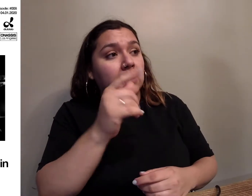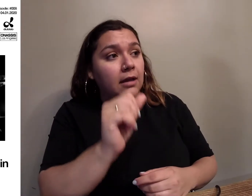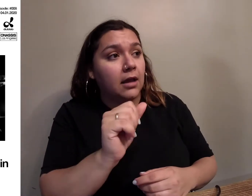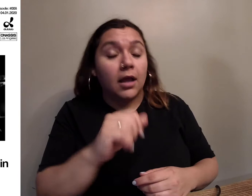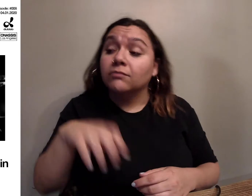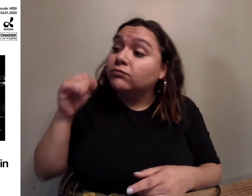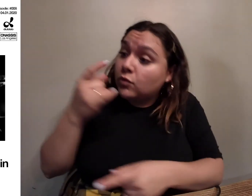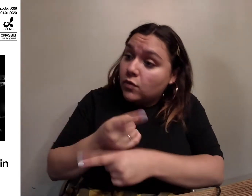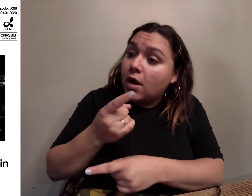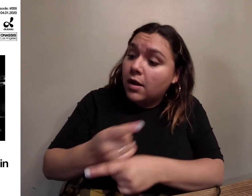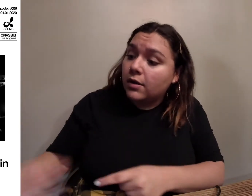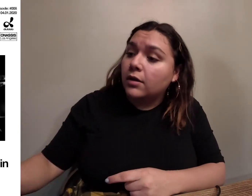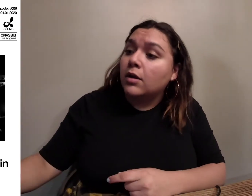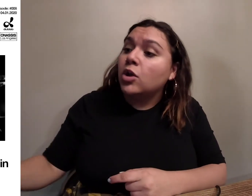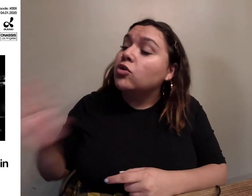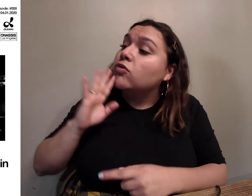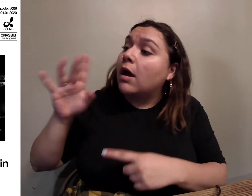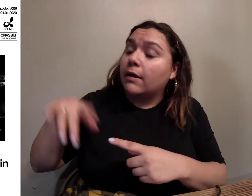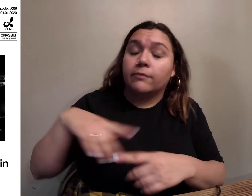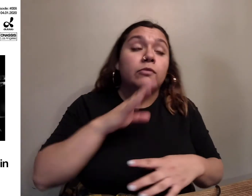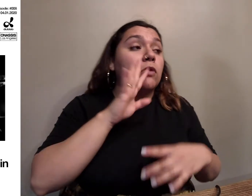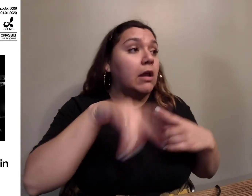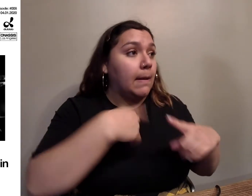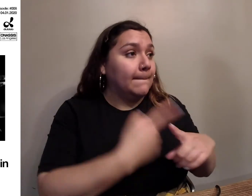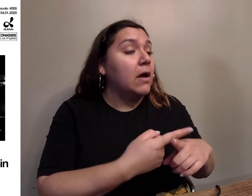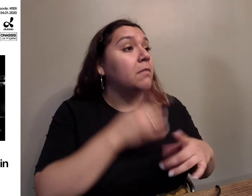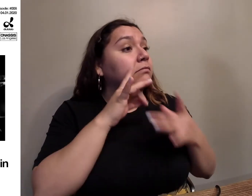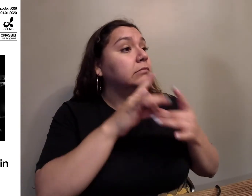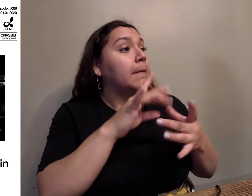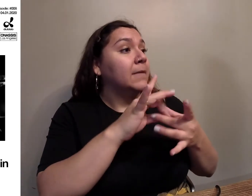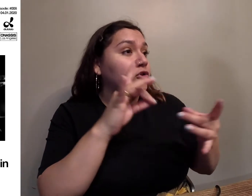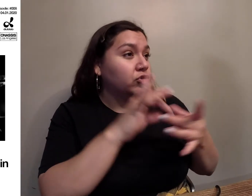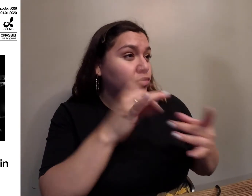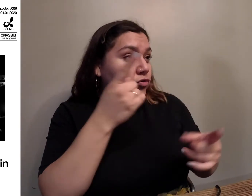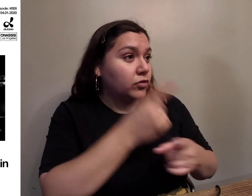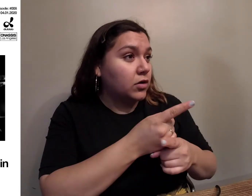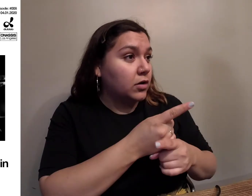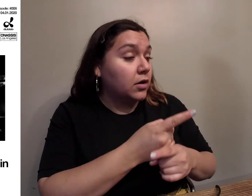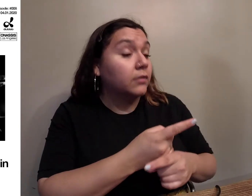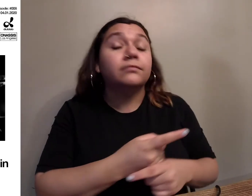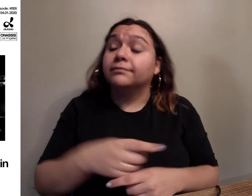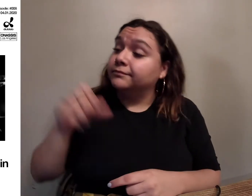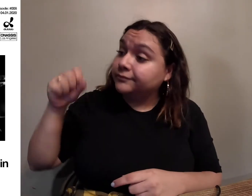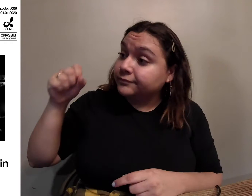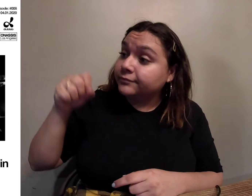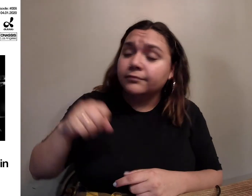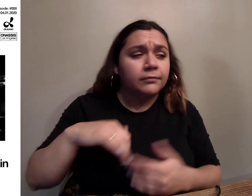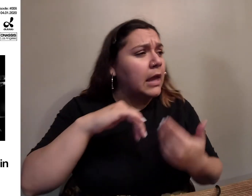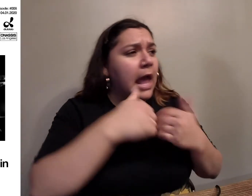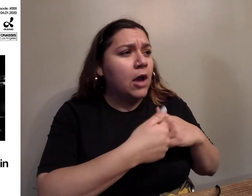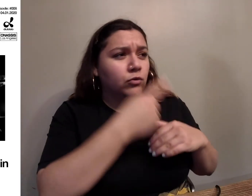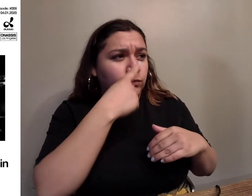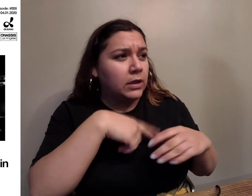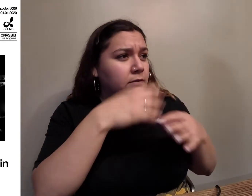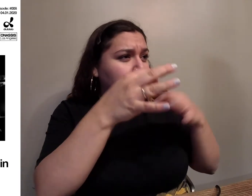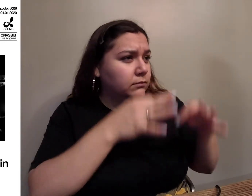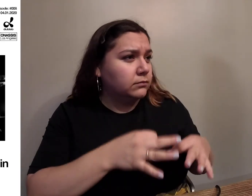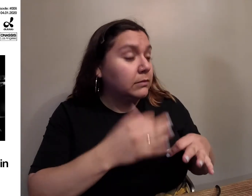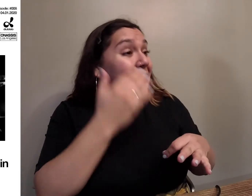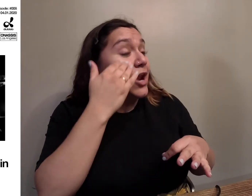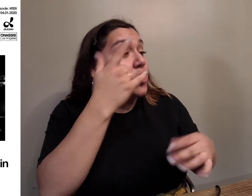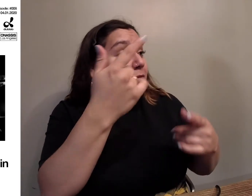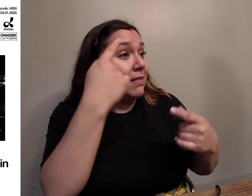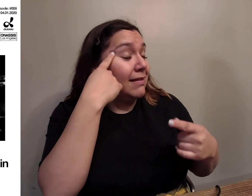mentioned being towards death, and it's so much on message. How so? And I know you've been